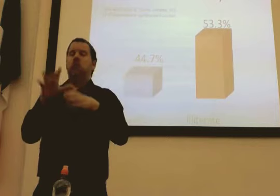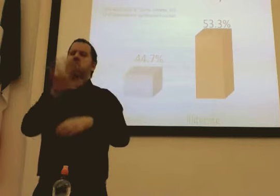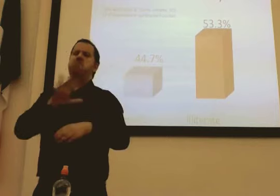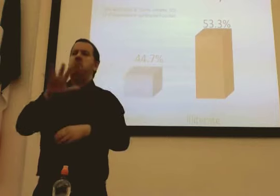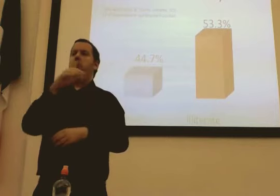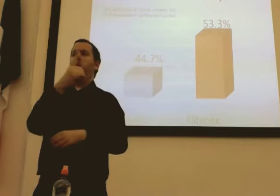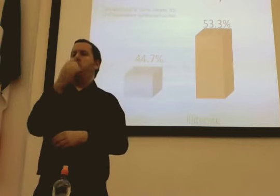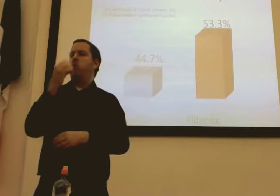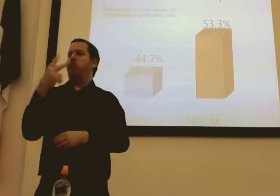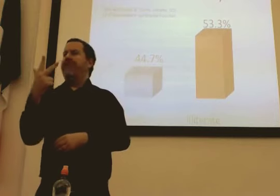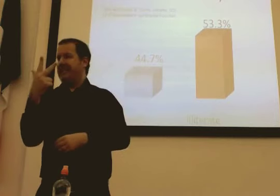information, but you can,